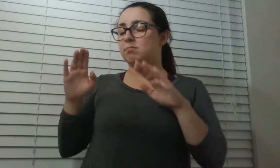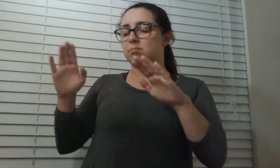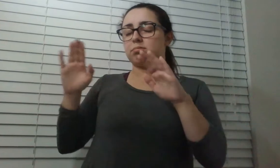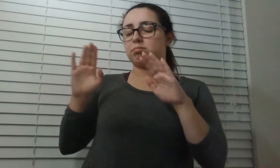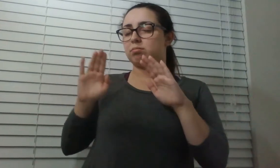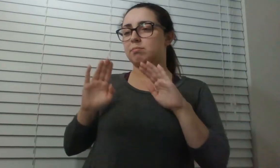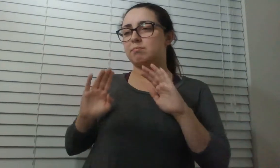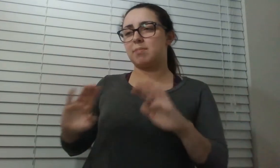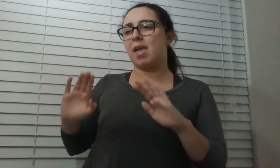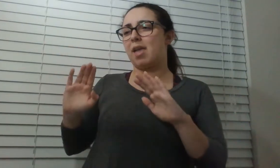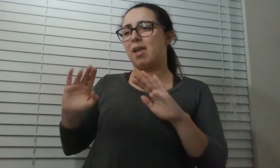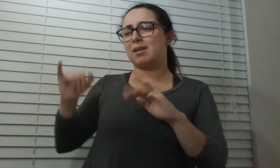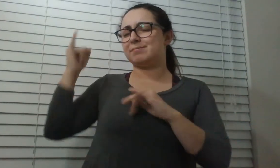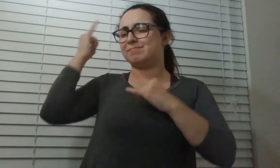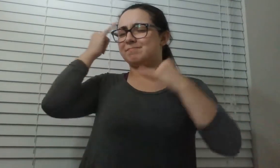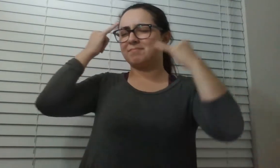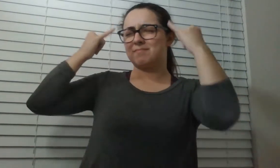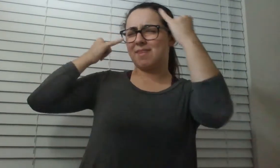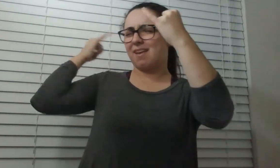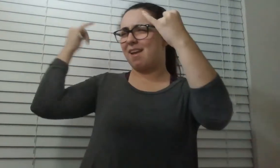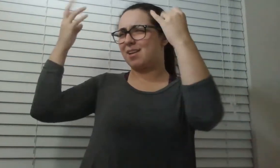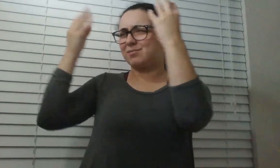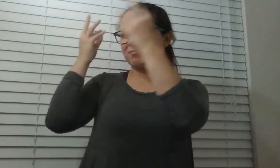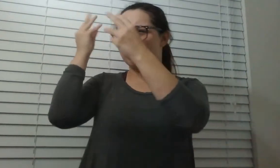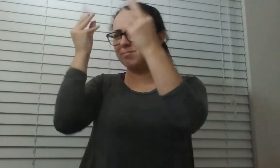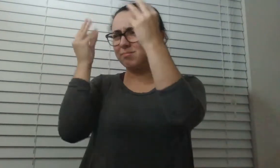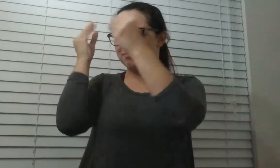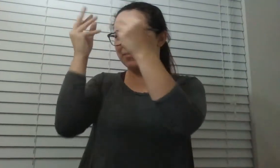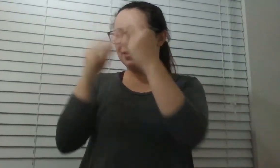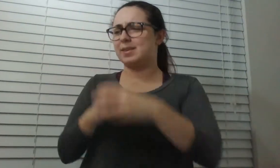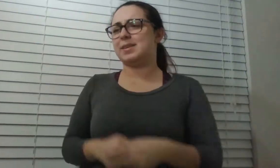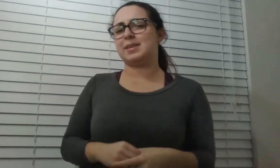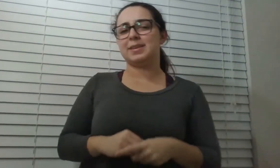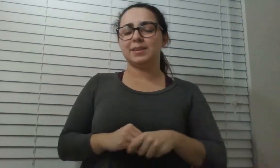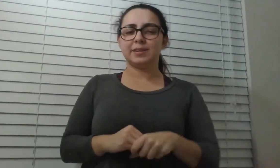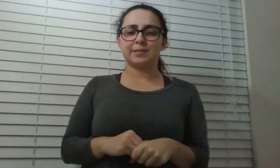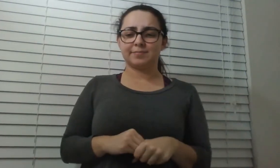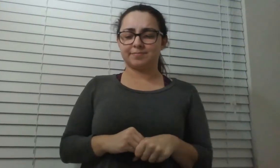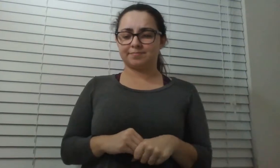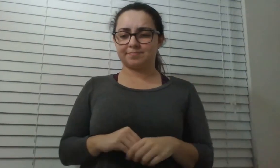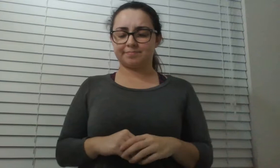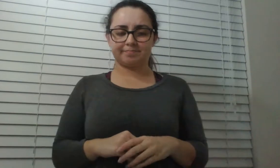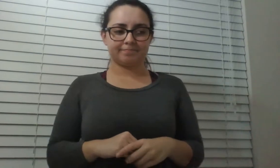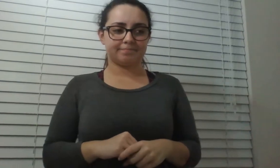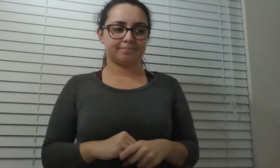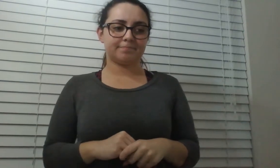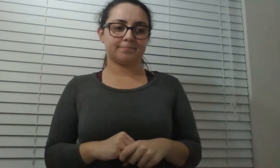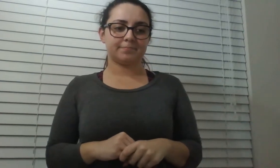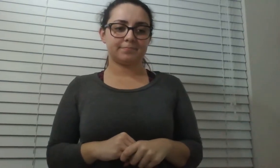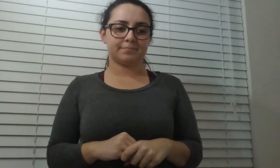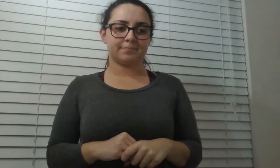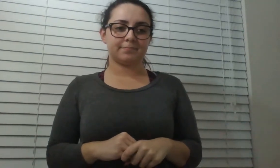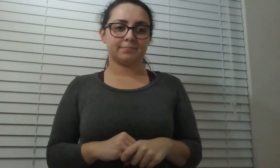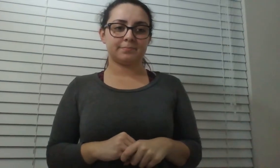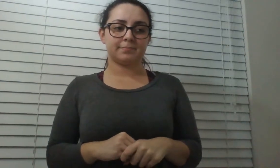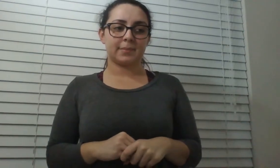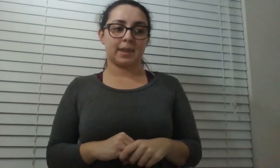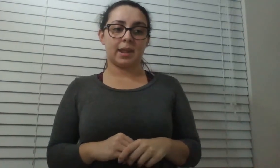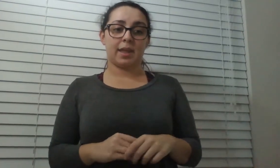small step for man, one giant leap for mankind. Andy, you better touch it. I mean, I'm pretty